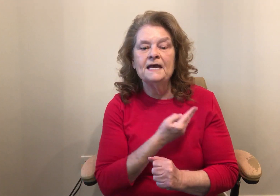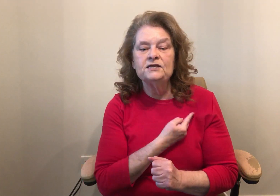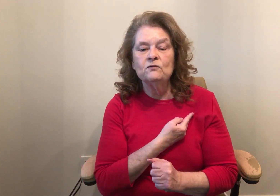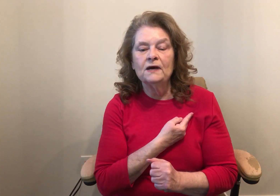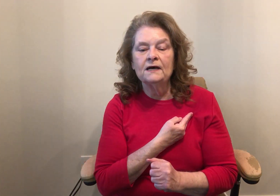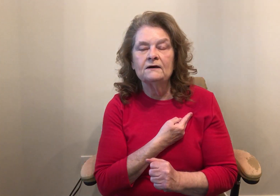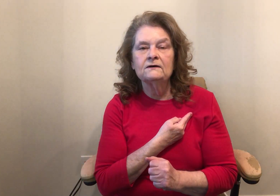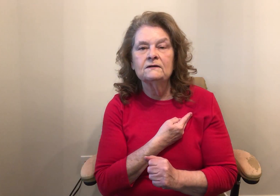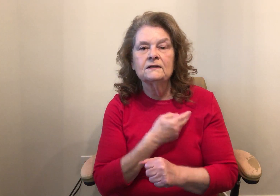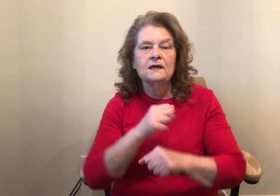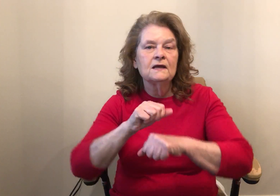Immanuel,